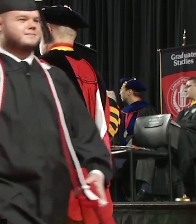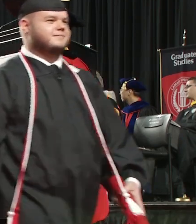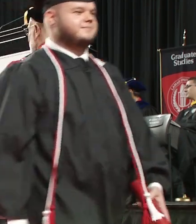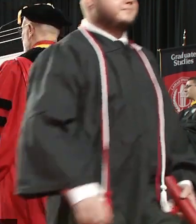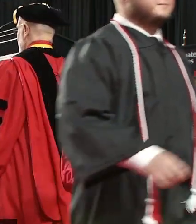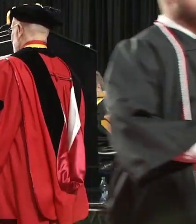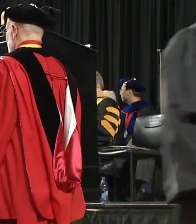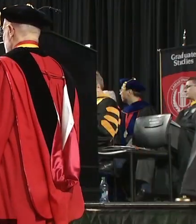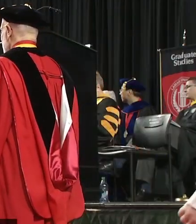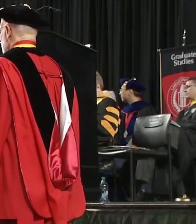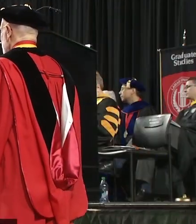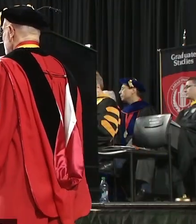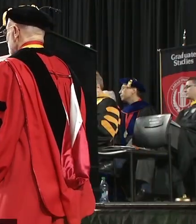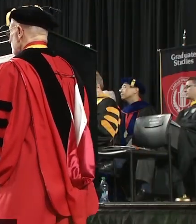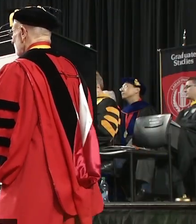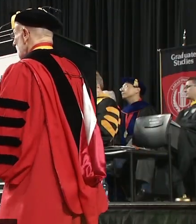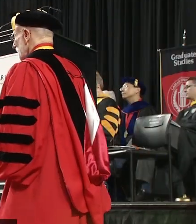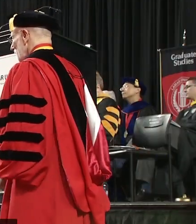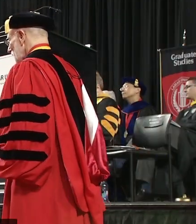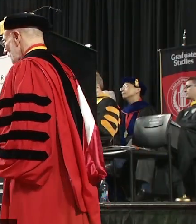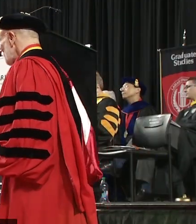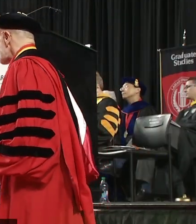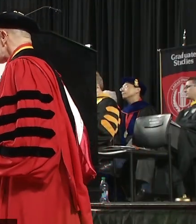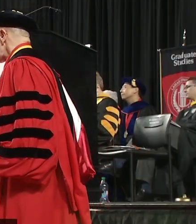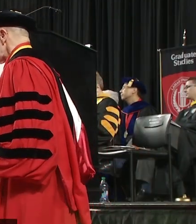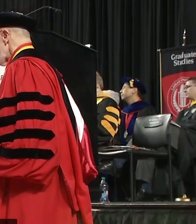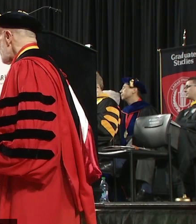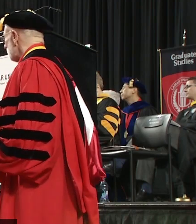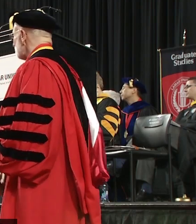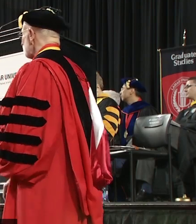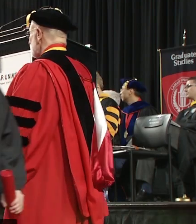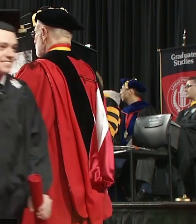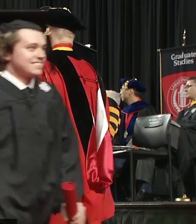Jonathan David Leggington, Jr.